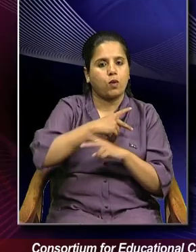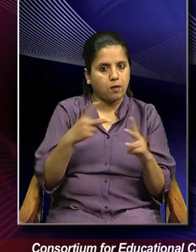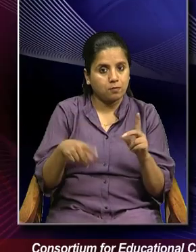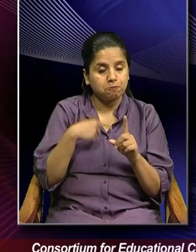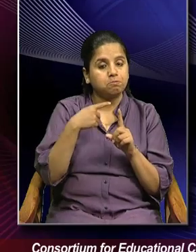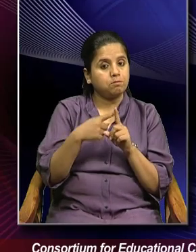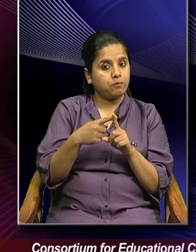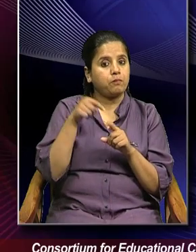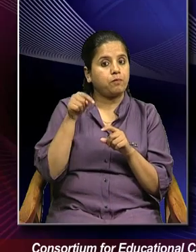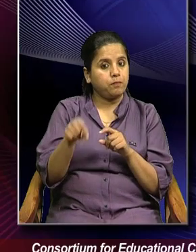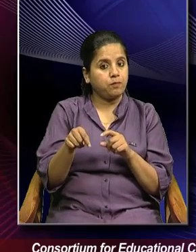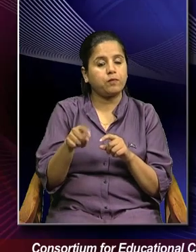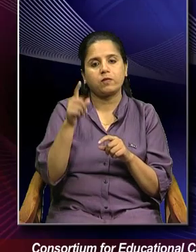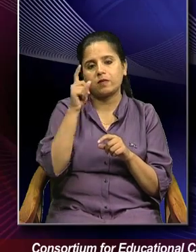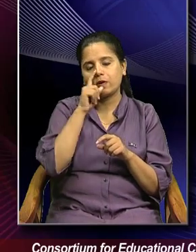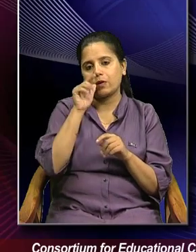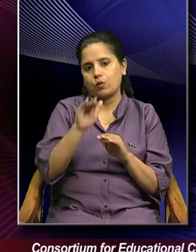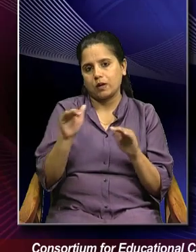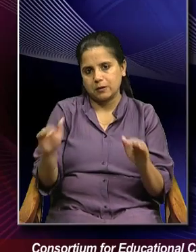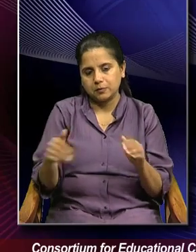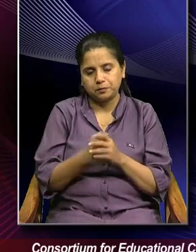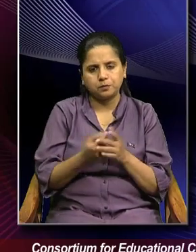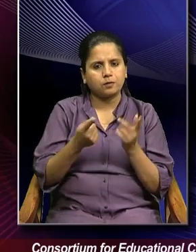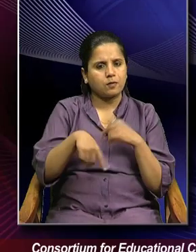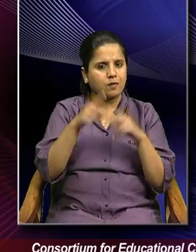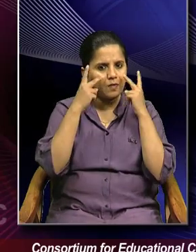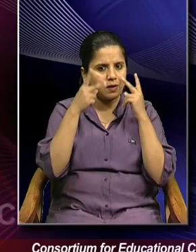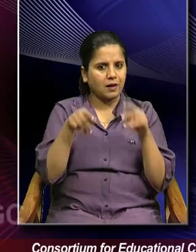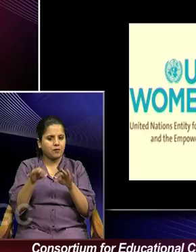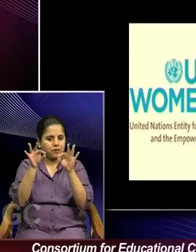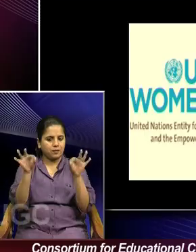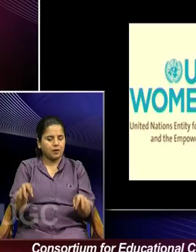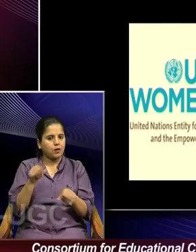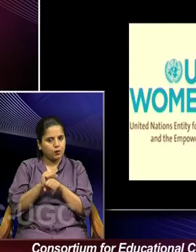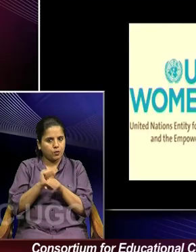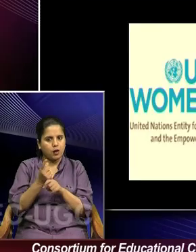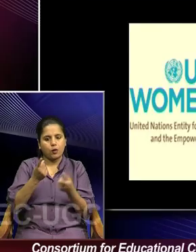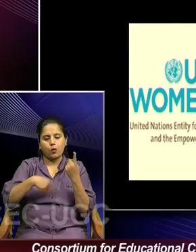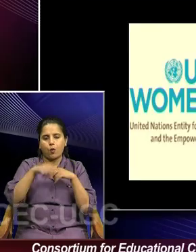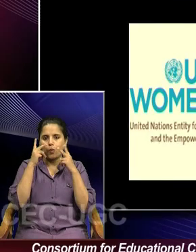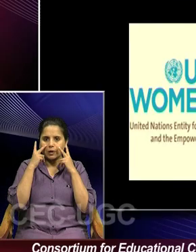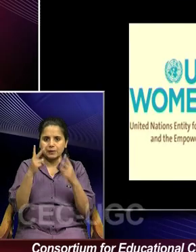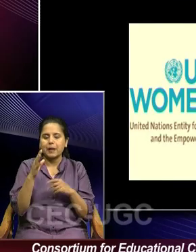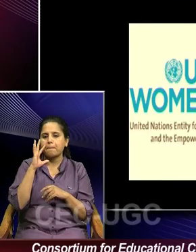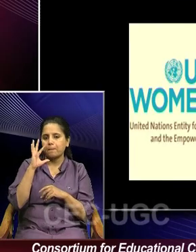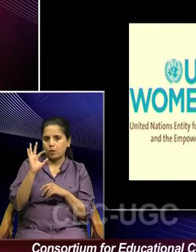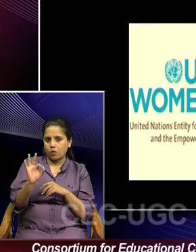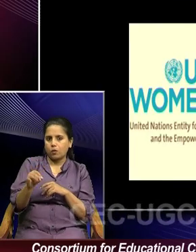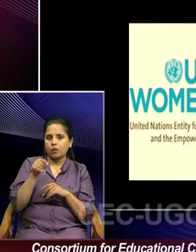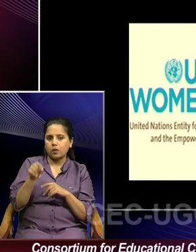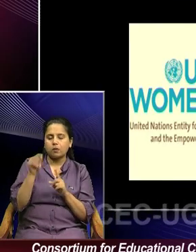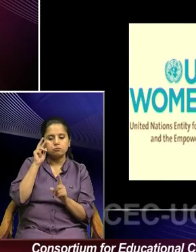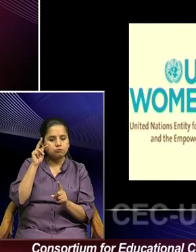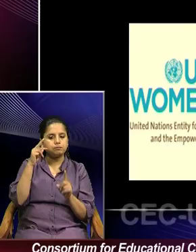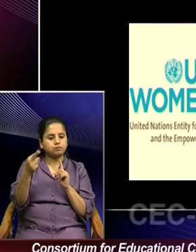and the girl child. So, seen in this framework, when we look at the important